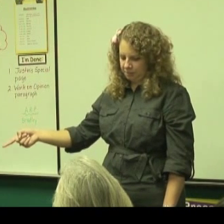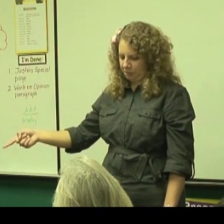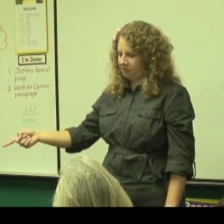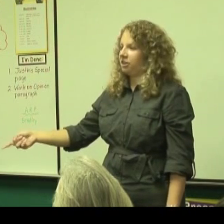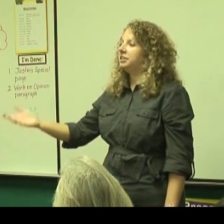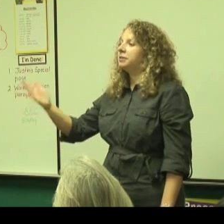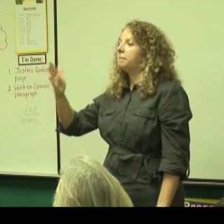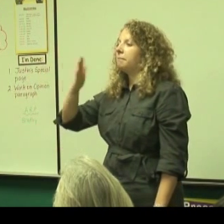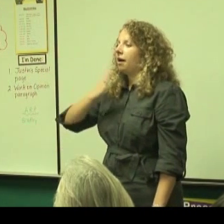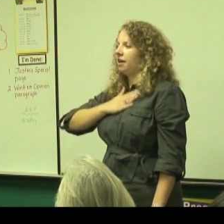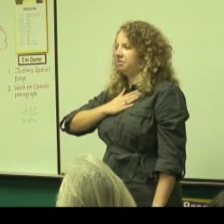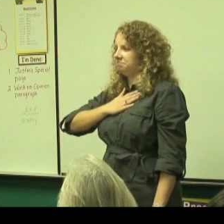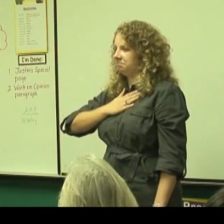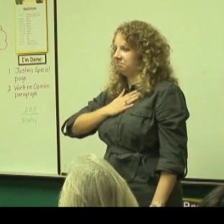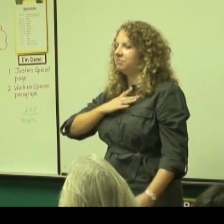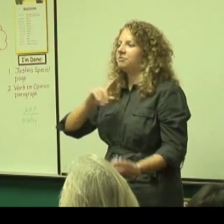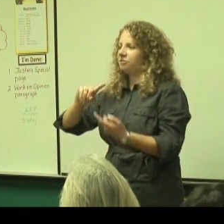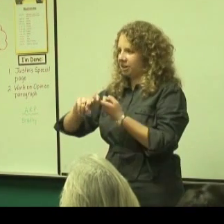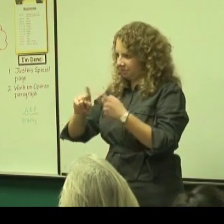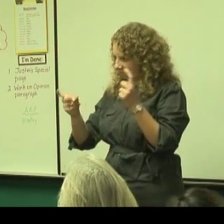My friend. My friend.